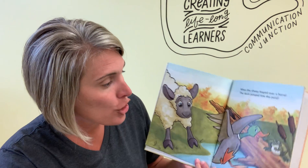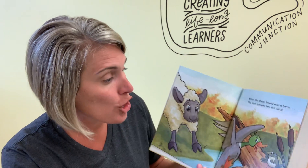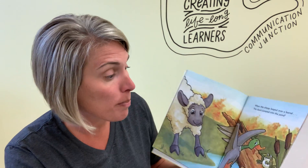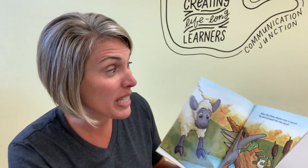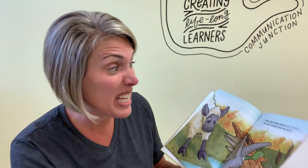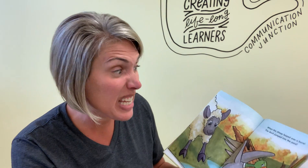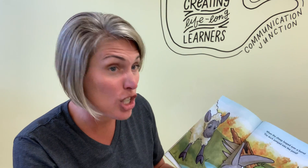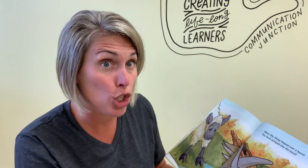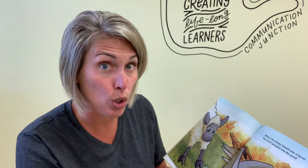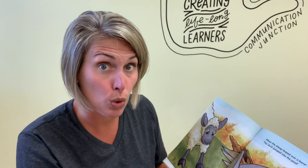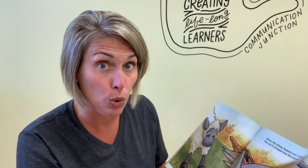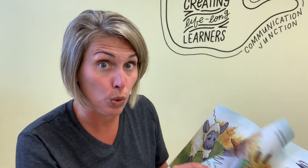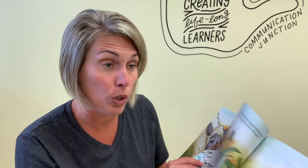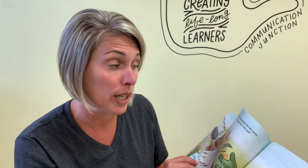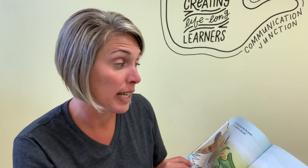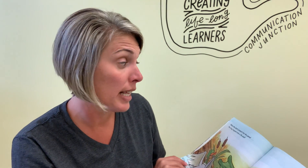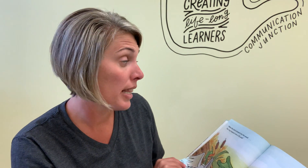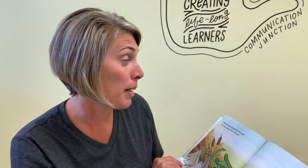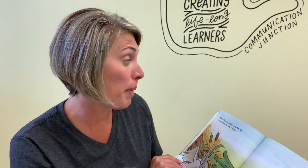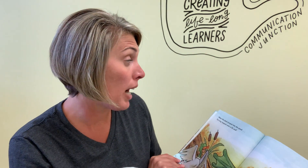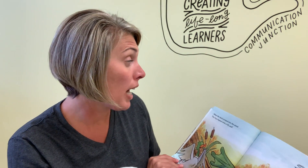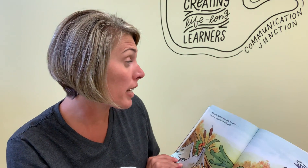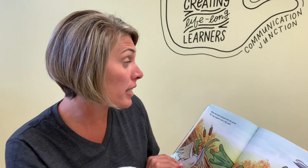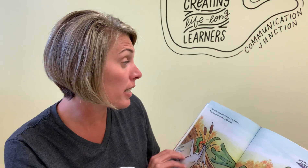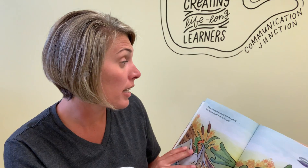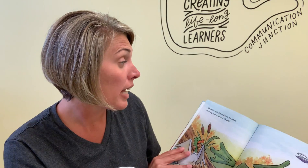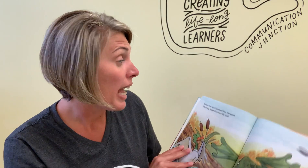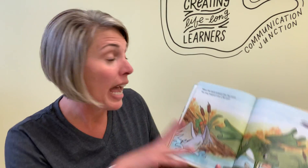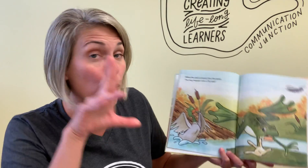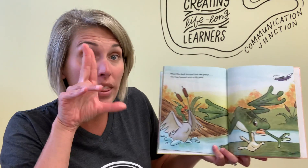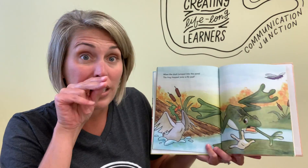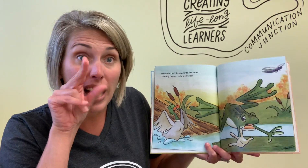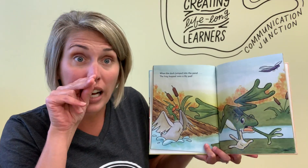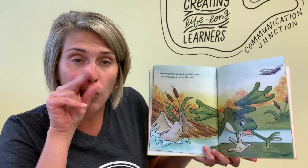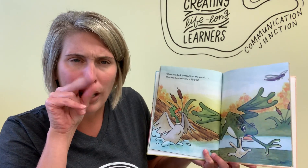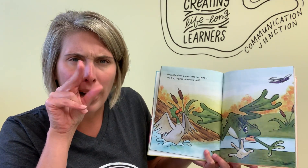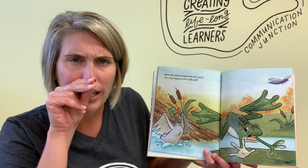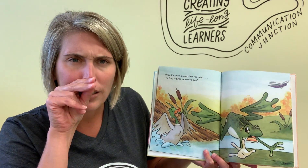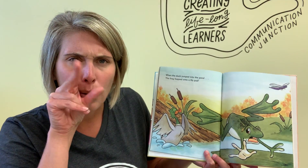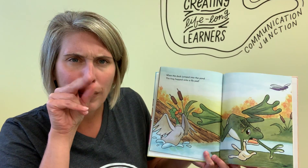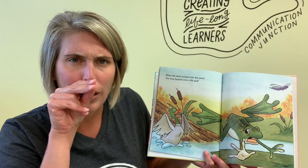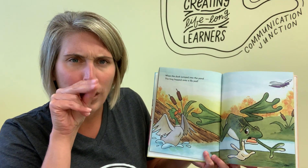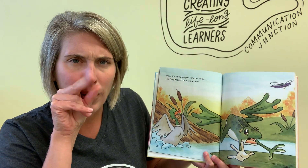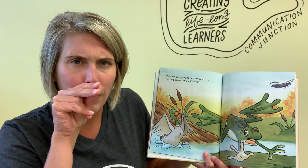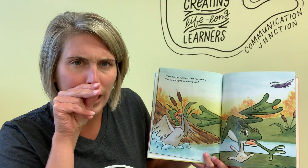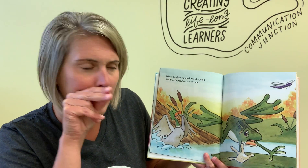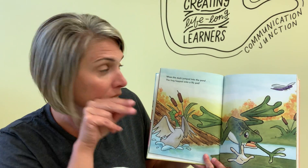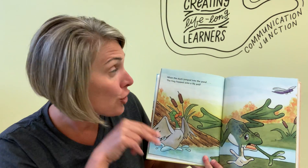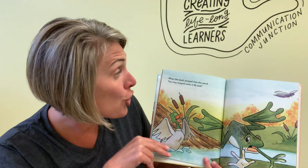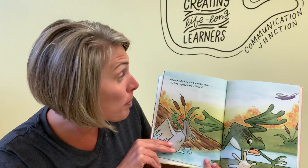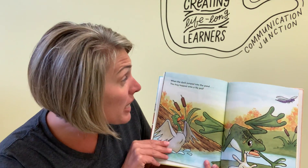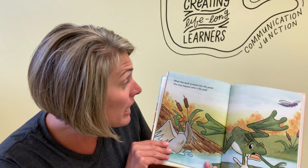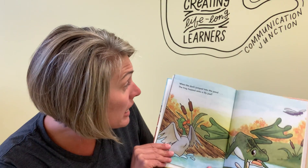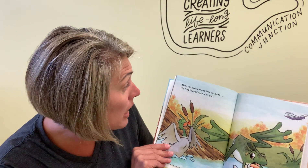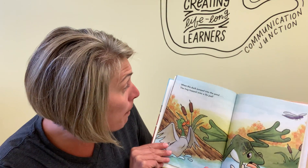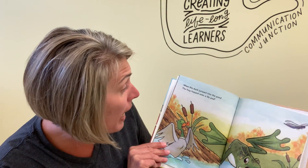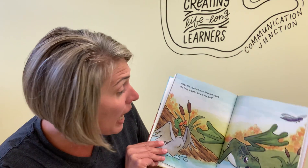jumped into the pond. And when the duck, quack, quack, quack, quack, quack, quack, quack, jumped into the